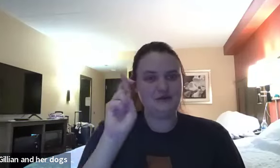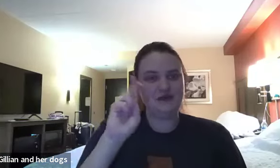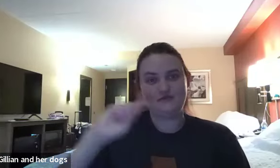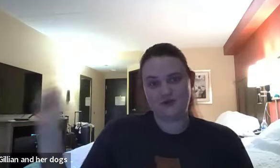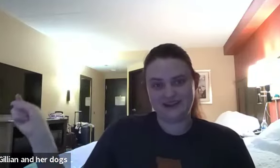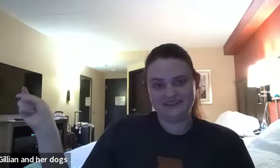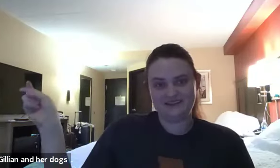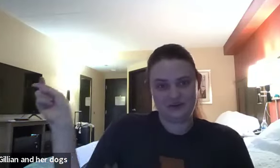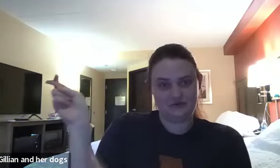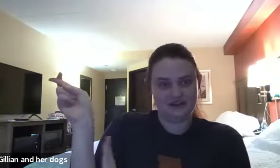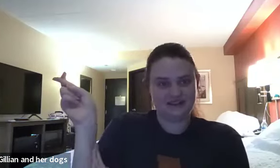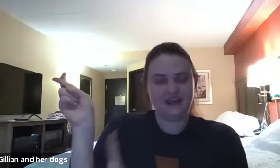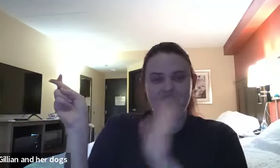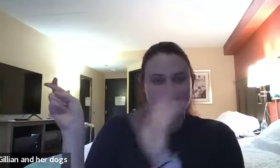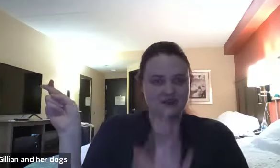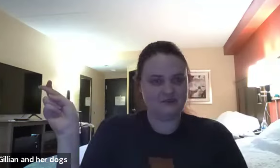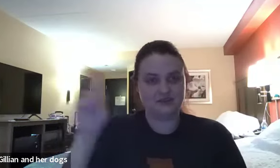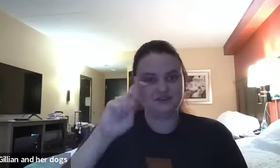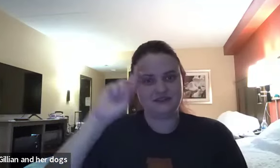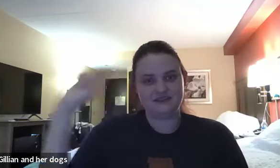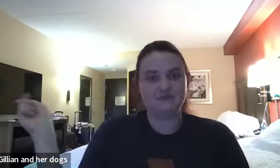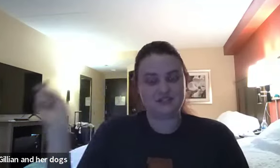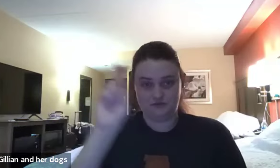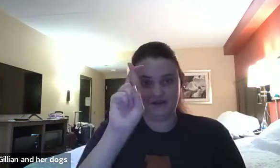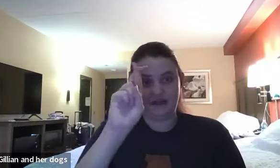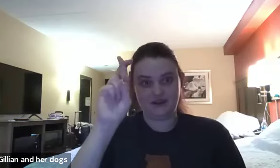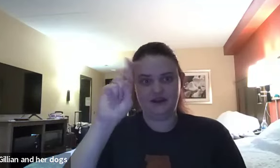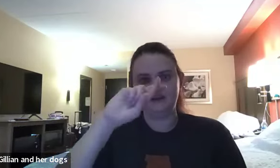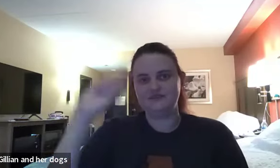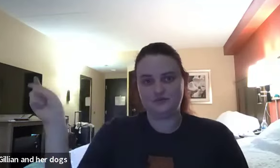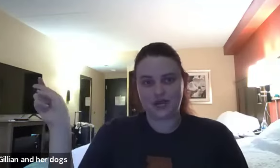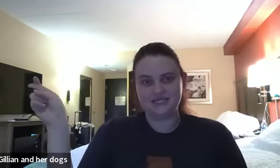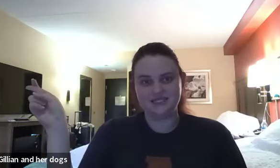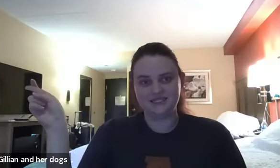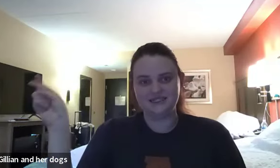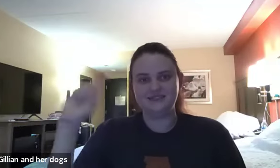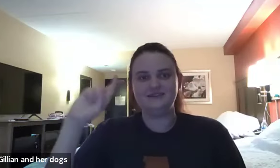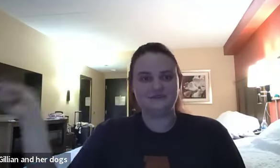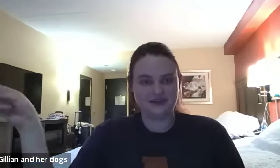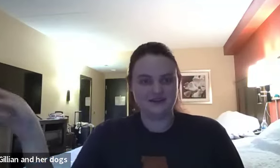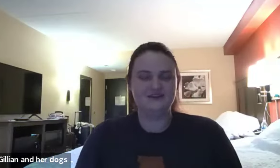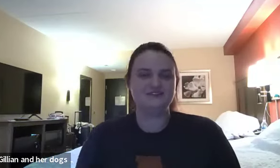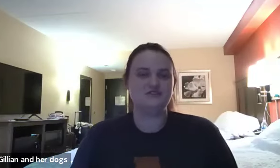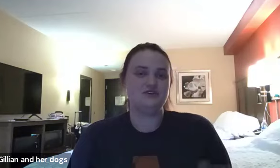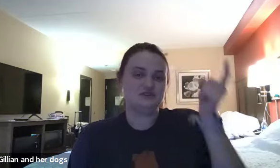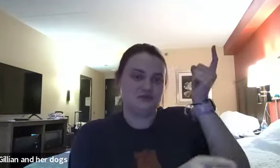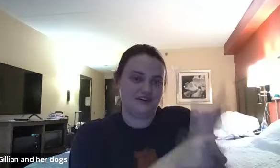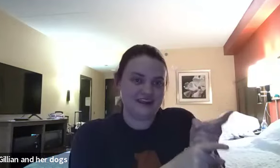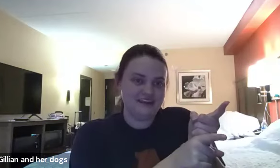have right on your right side. I know this may not be your right side, but it's your right, my right hand, right. Right. So there's right as